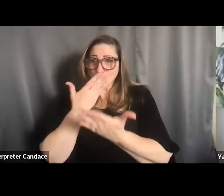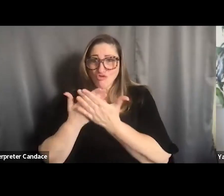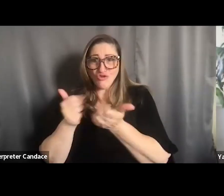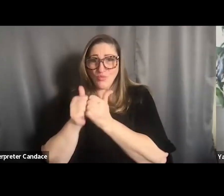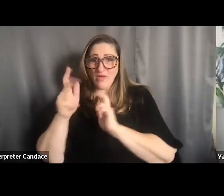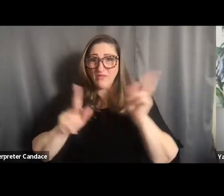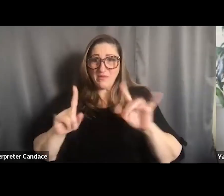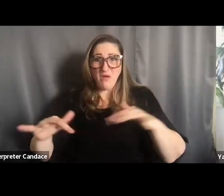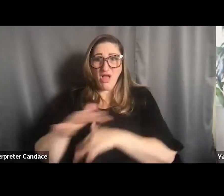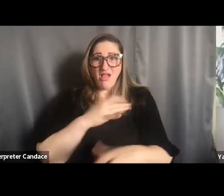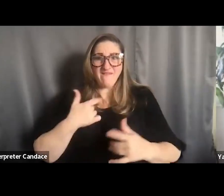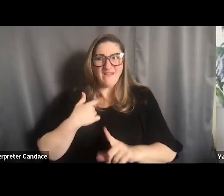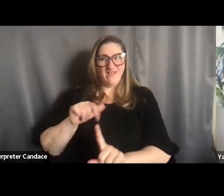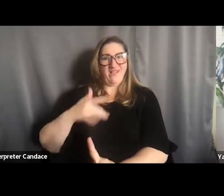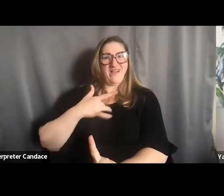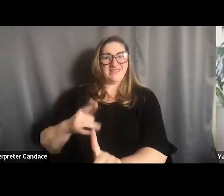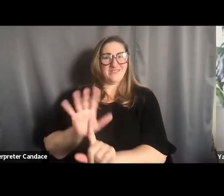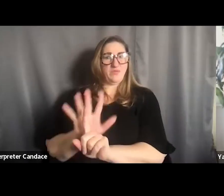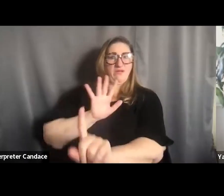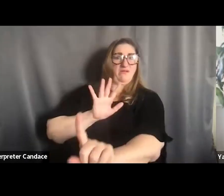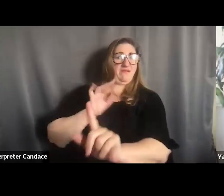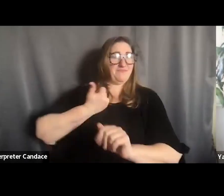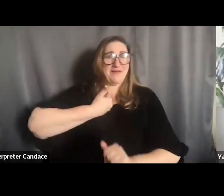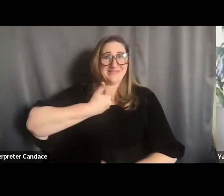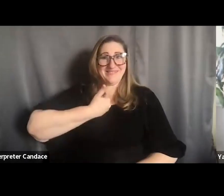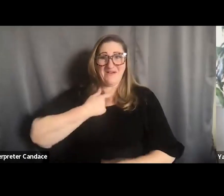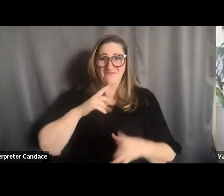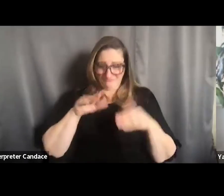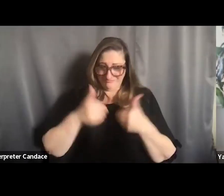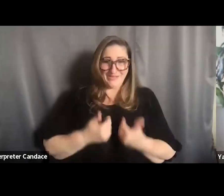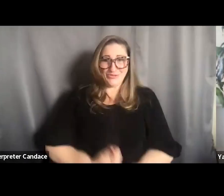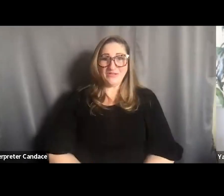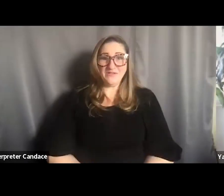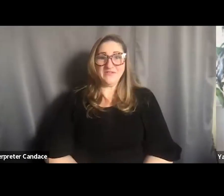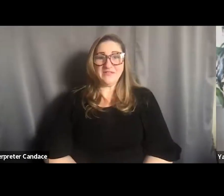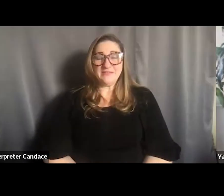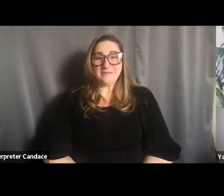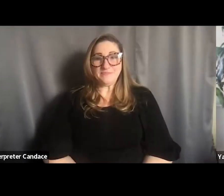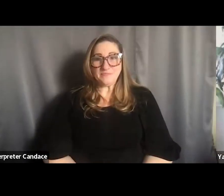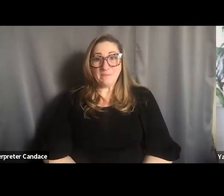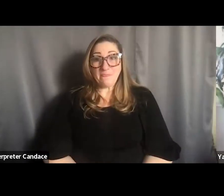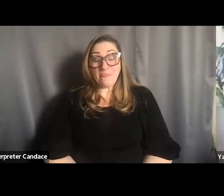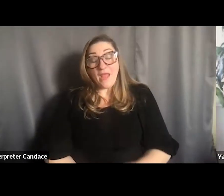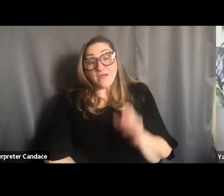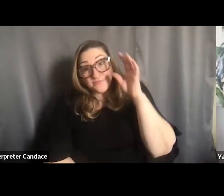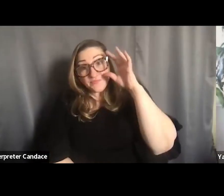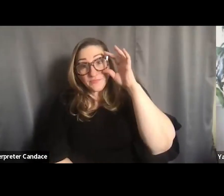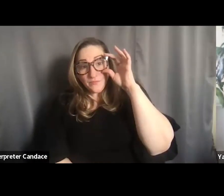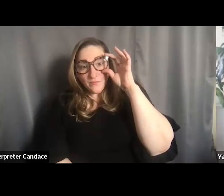are some of the things that come up from my mind. I might not know everyone, I might not know anyone that's